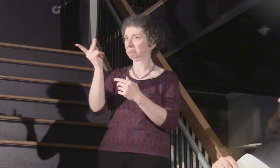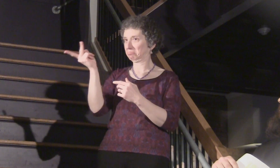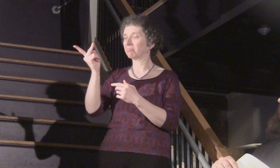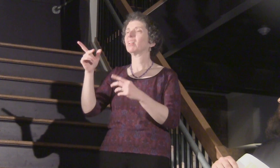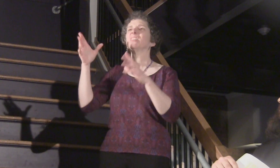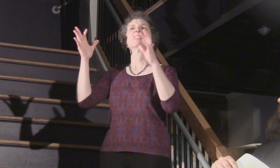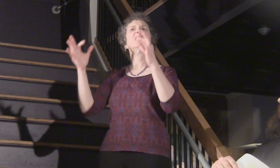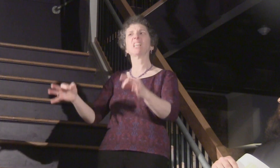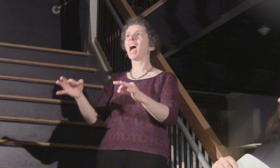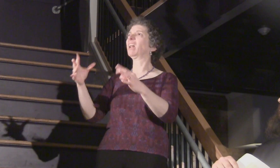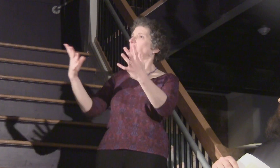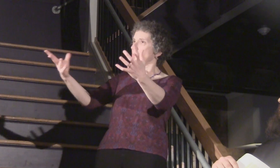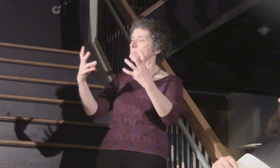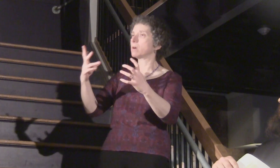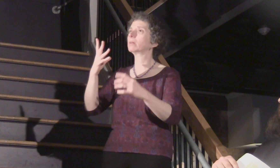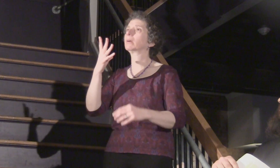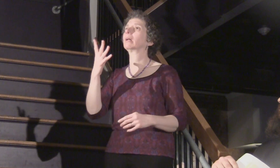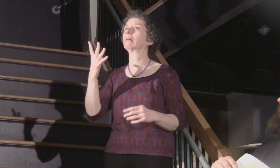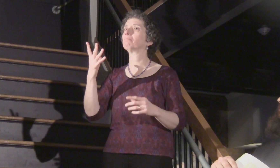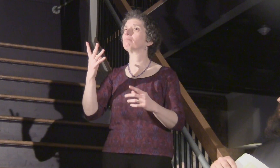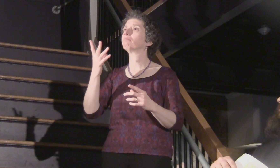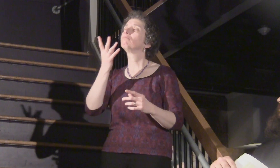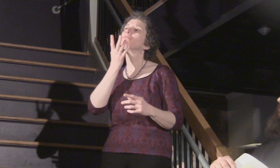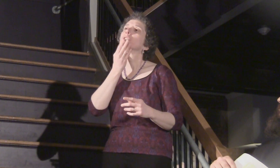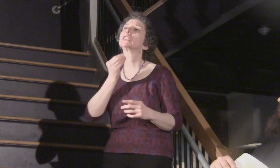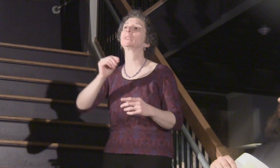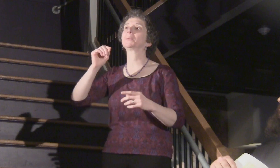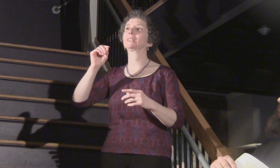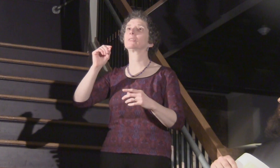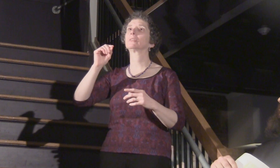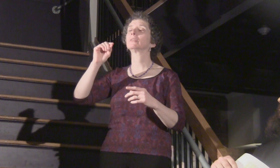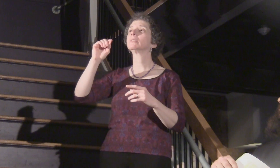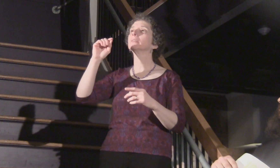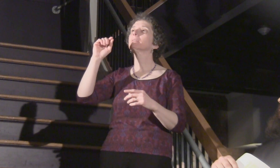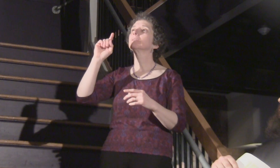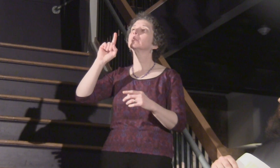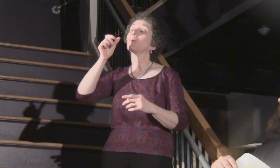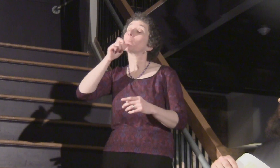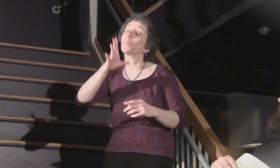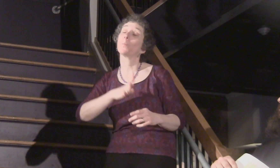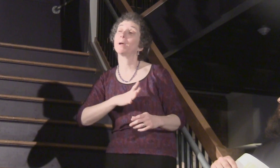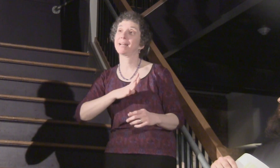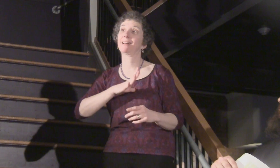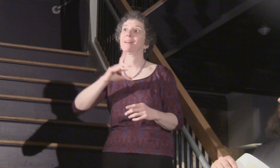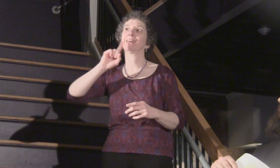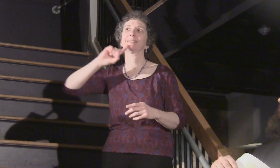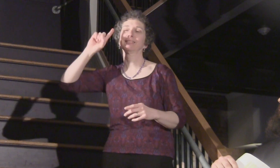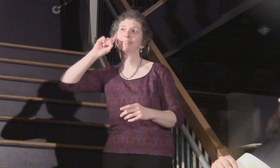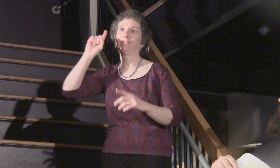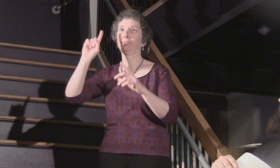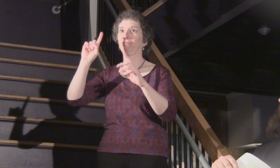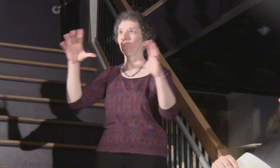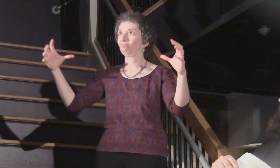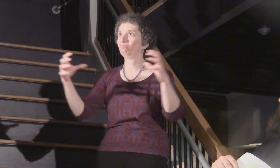Michalowski, the two of them decided that they wanted to set up a Jewish women deaf